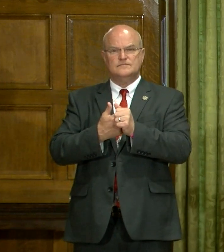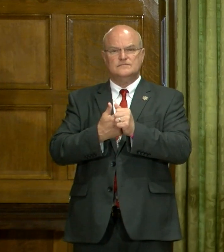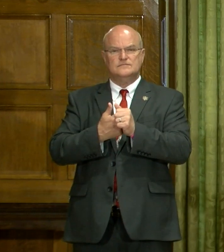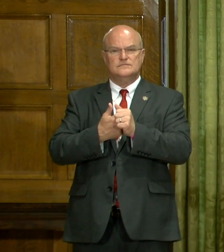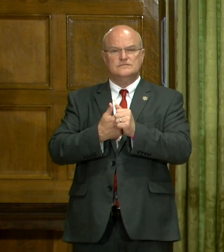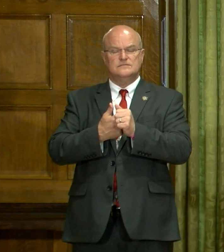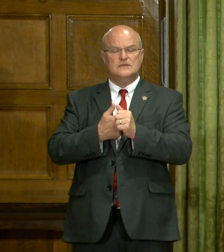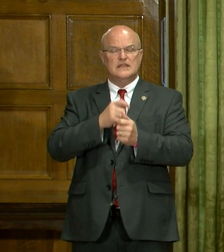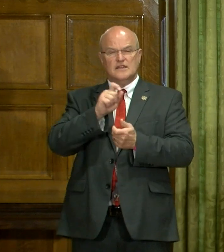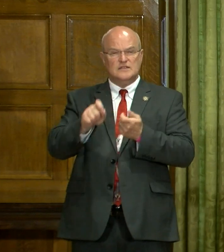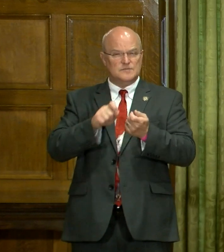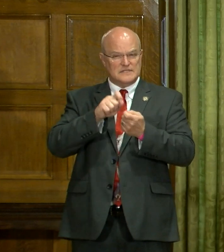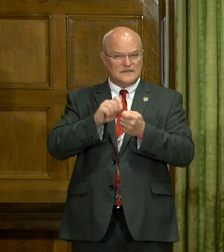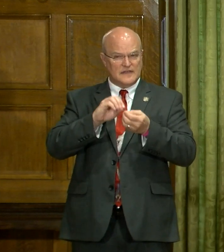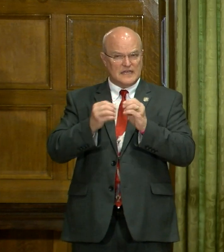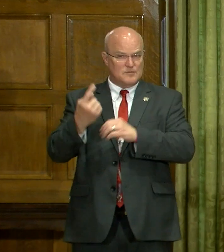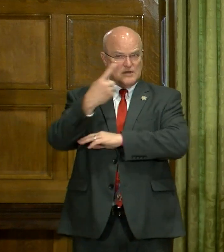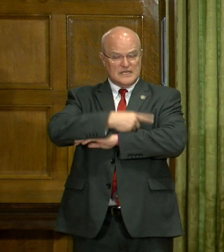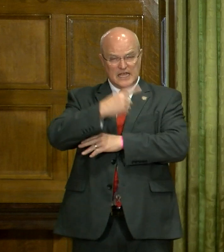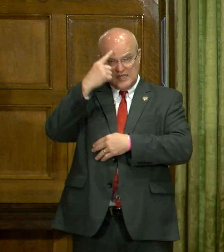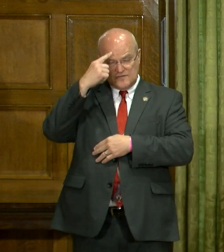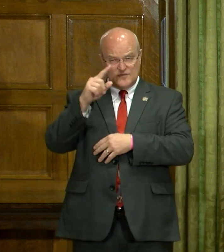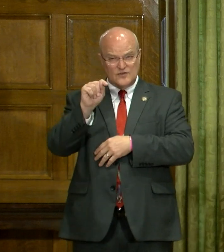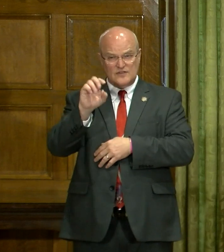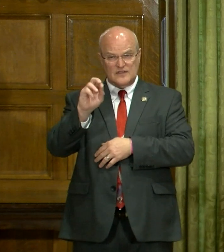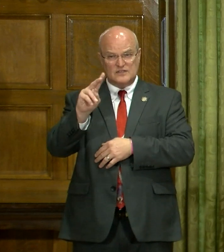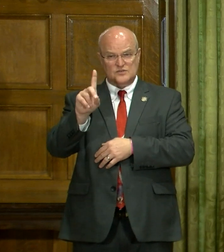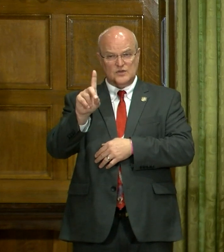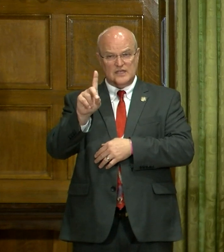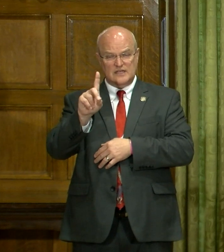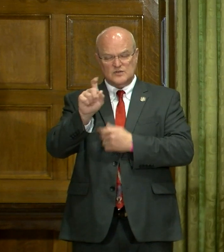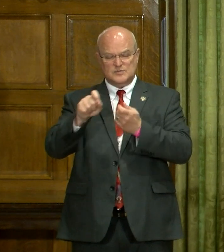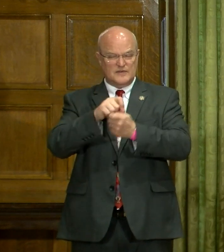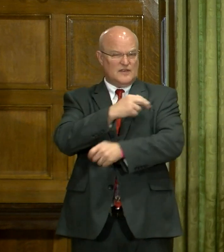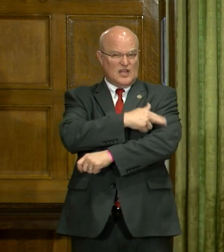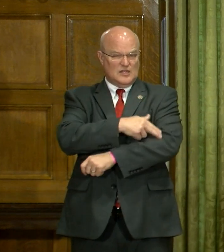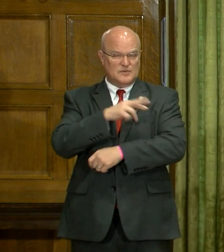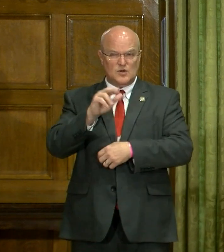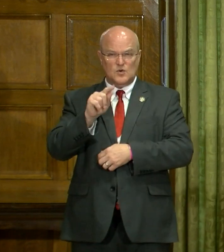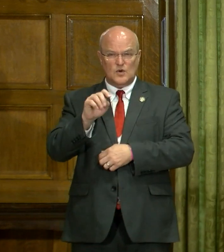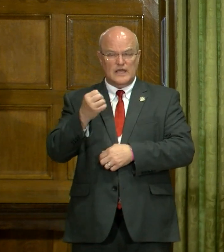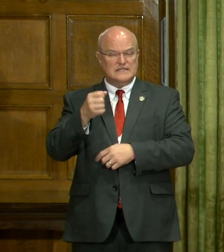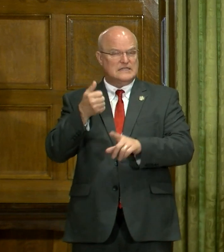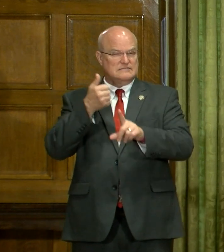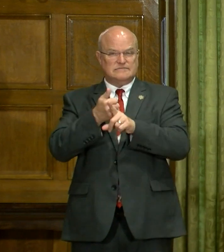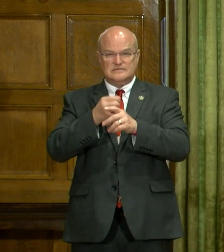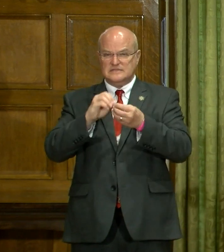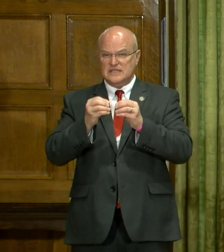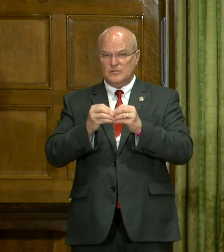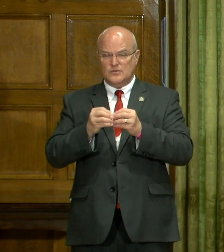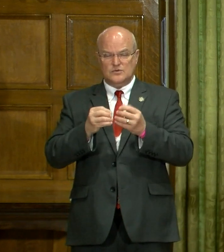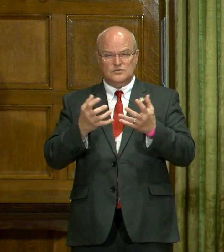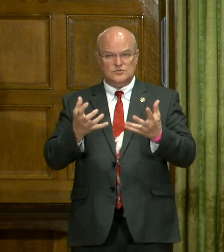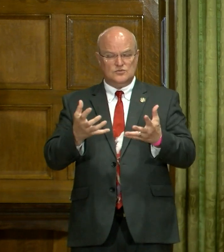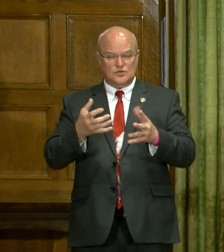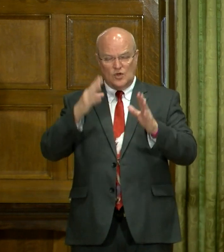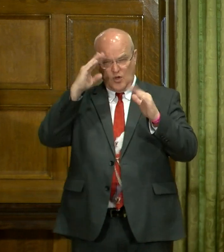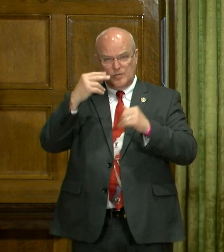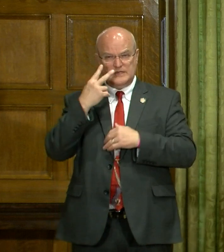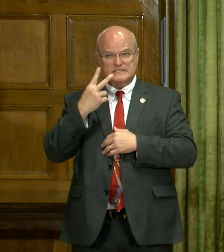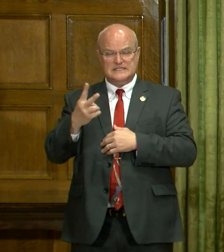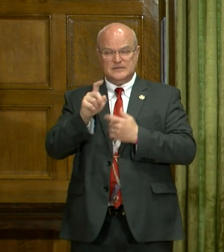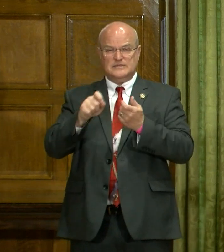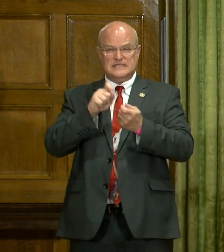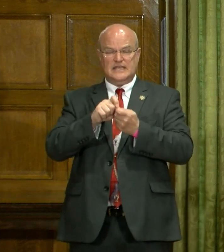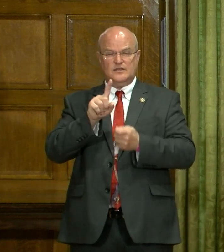that. Is there a specific number of days for the trend, or a specific hospitalization rate, or any target number that you're hoping to see